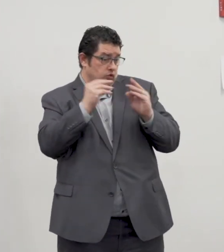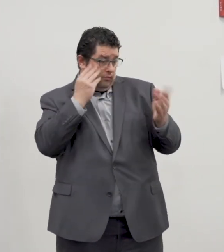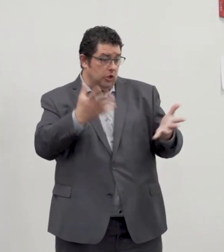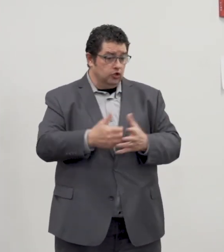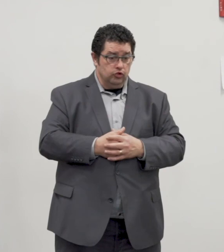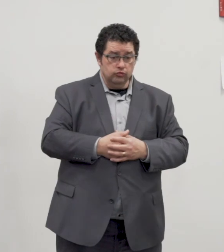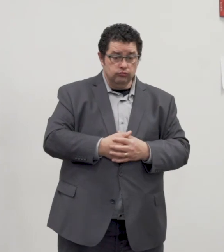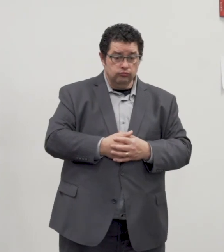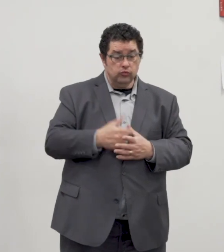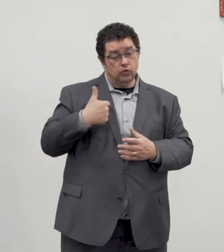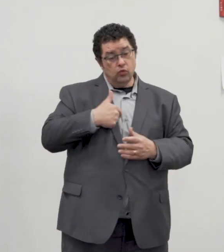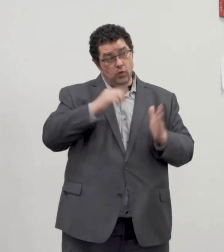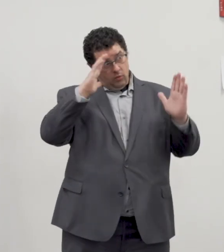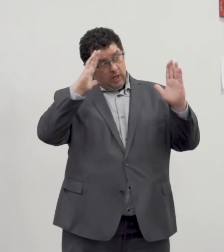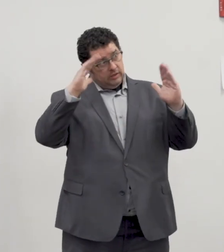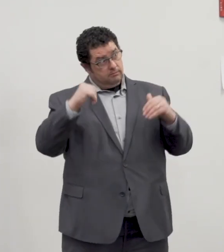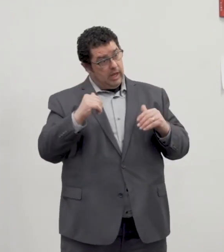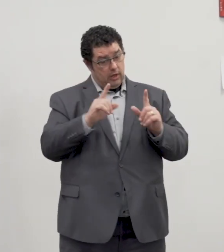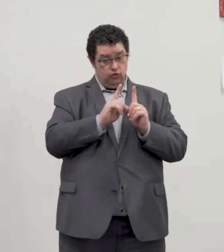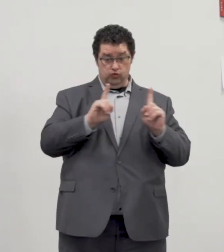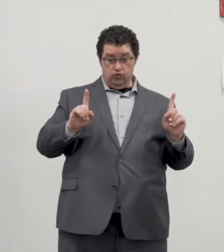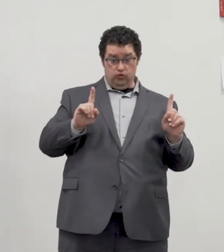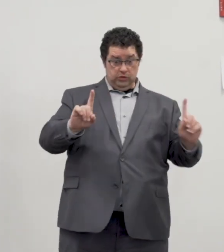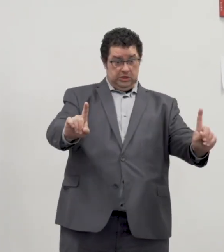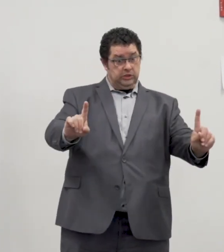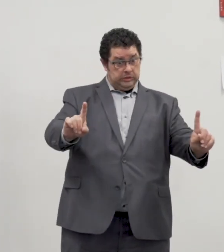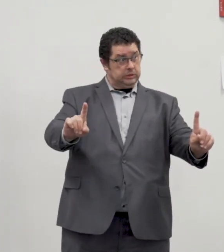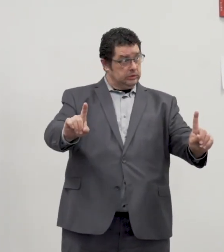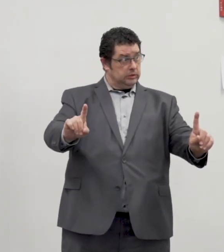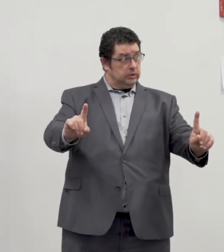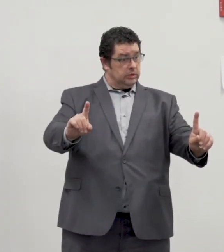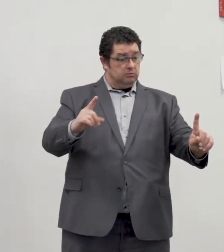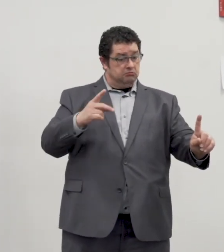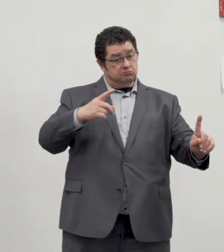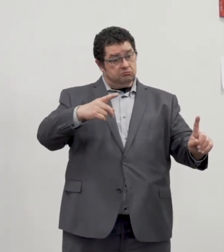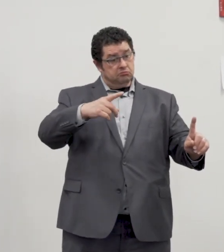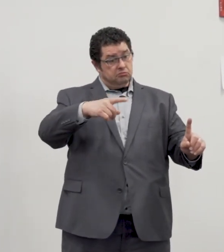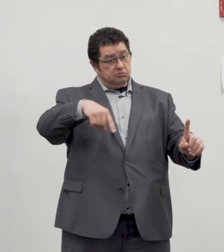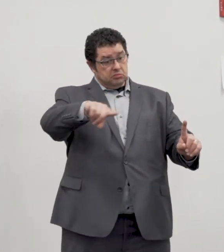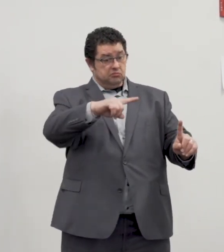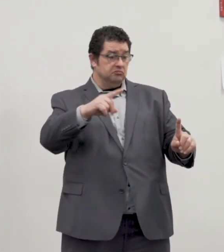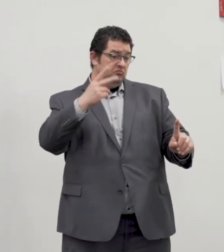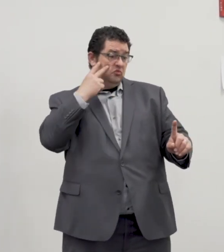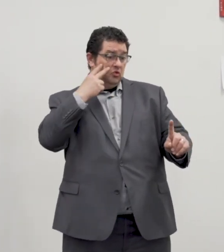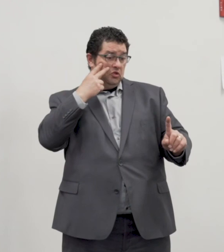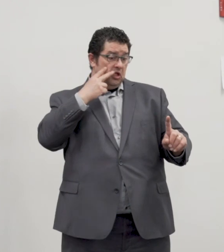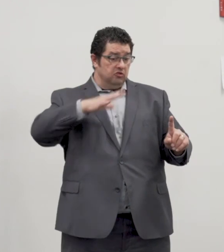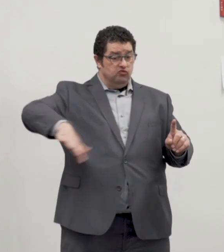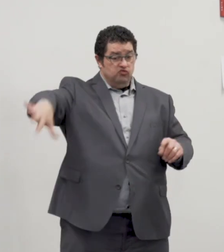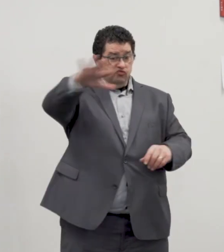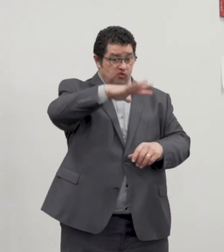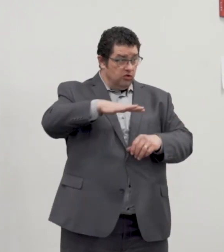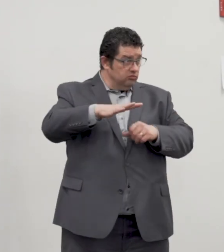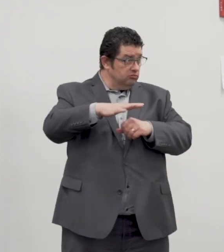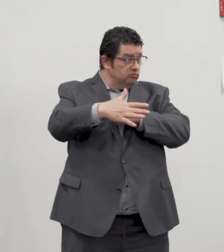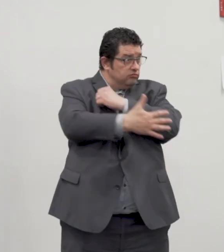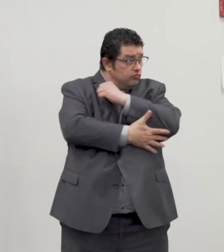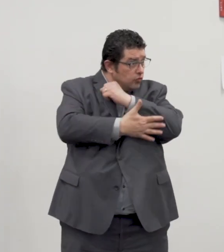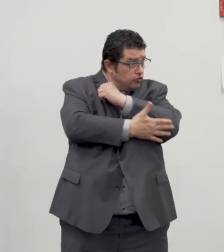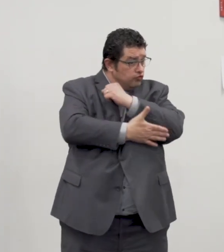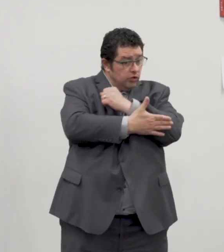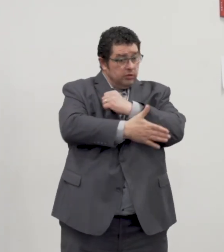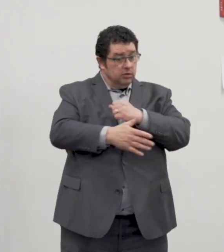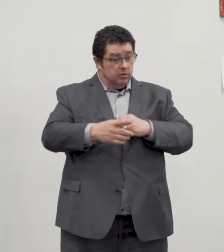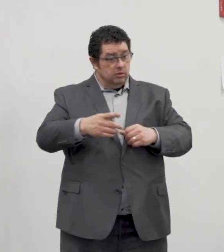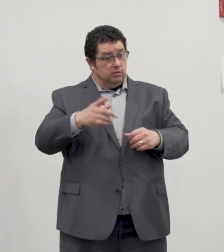expect social distancing measures that are very similar to what they're seeing across the state and across the country, as far as being prepared to wear a